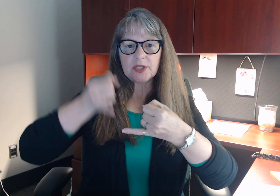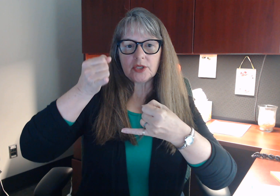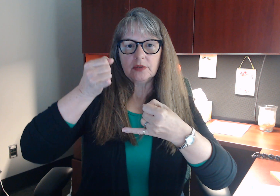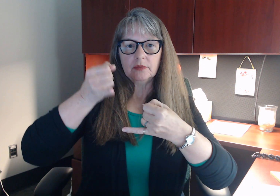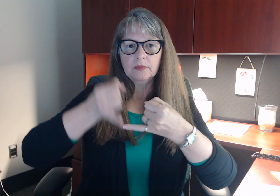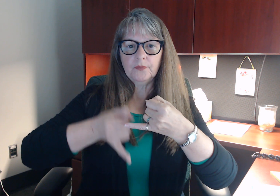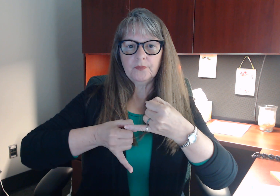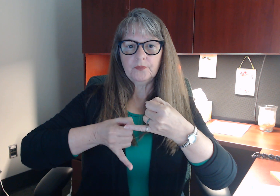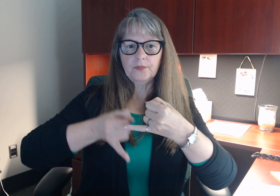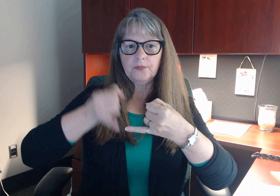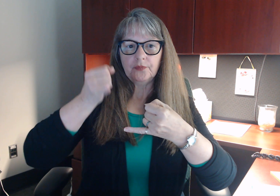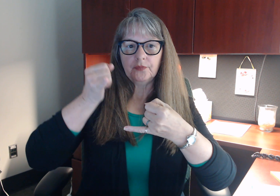Last.